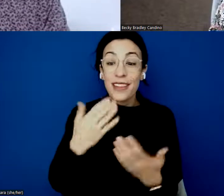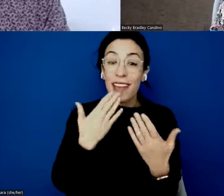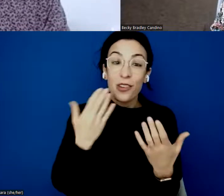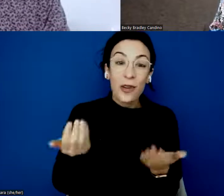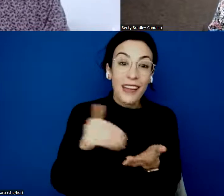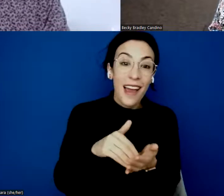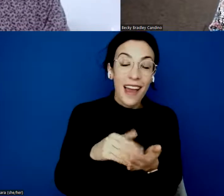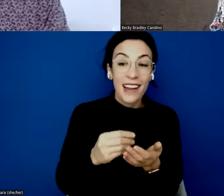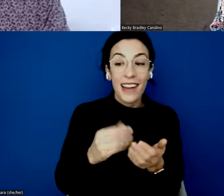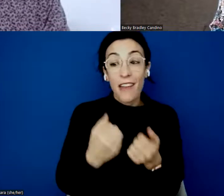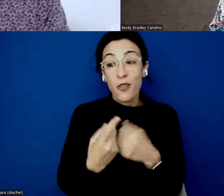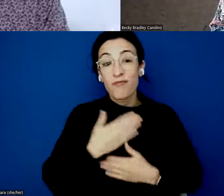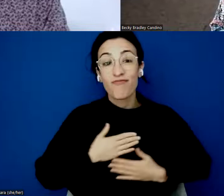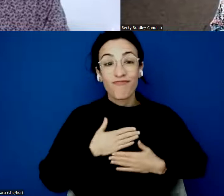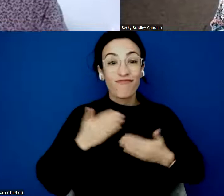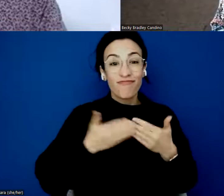evening.